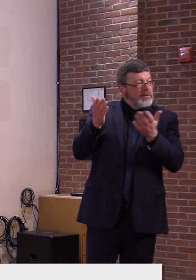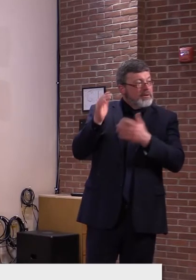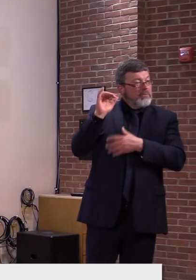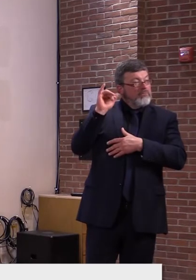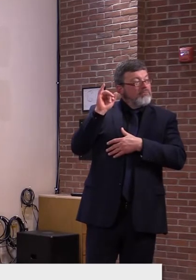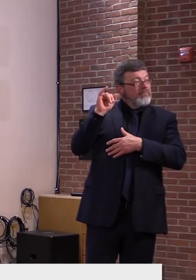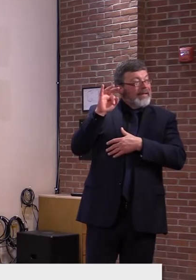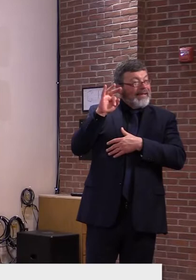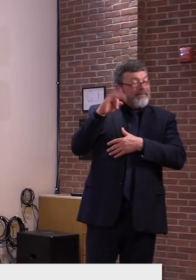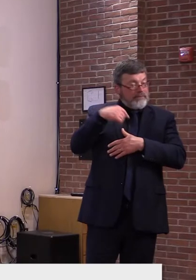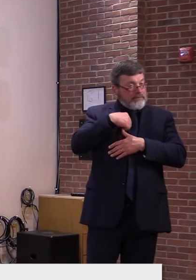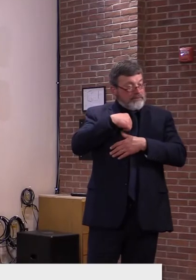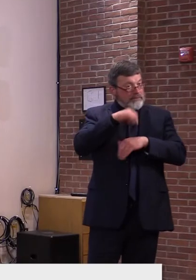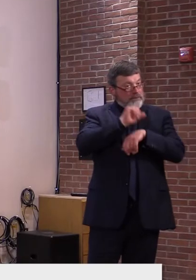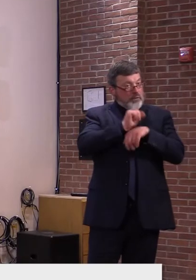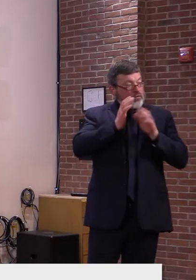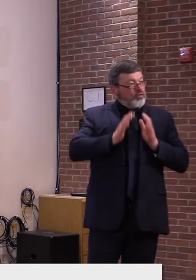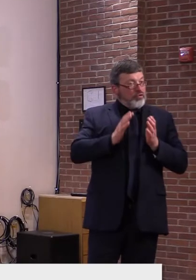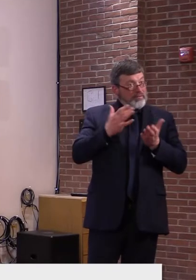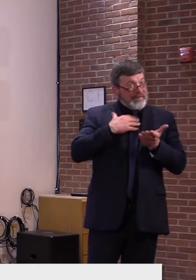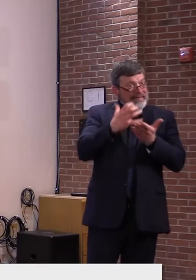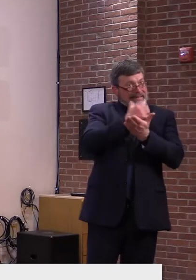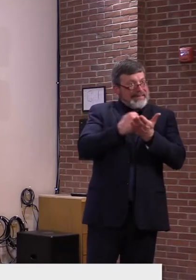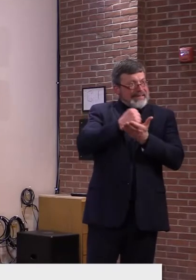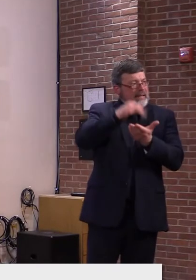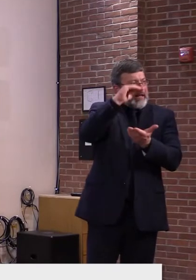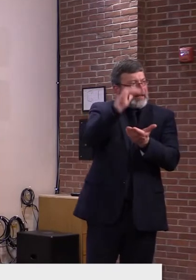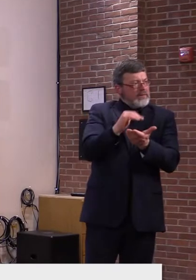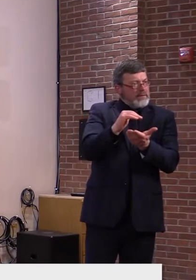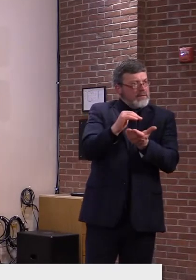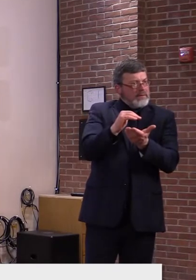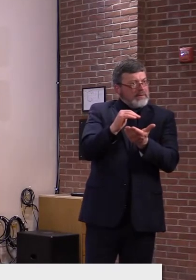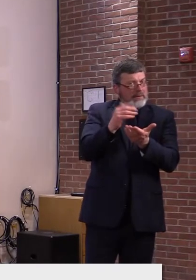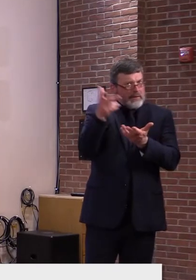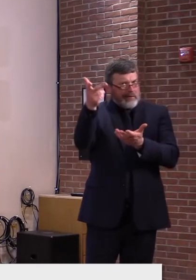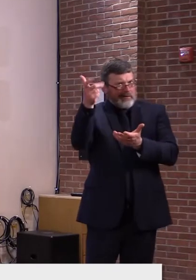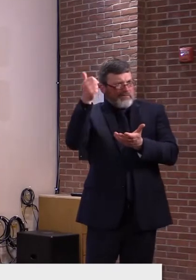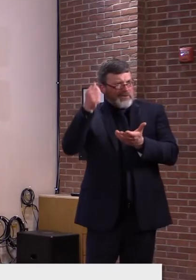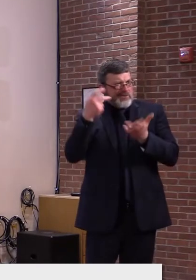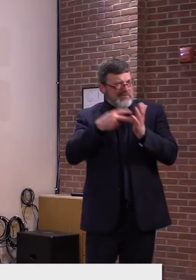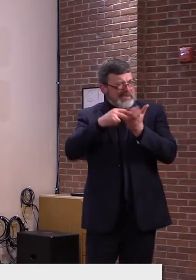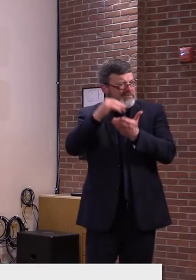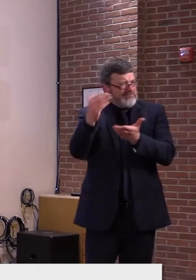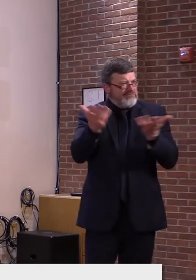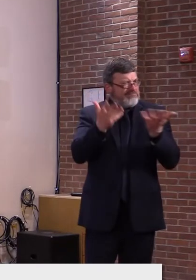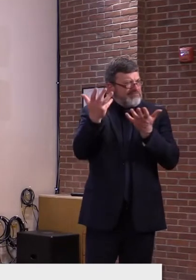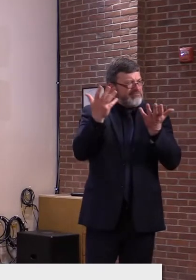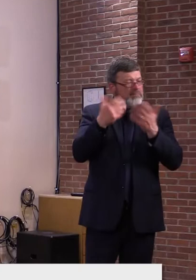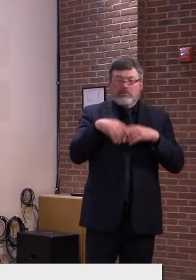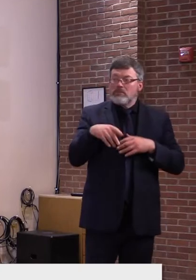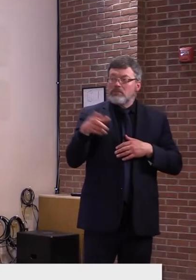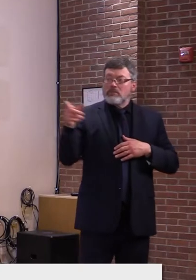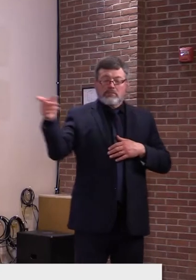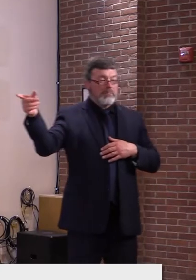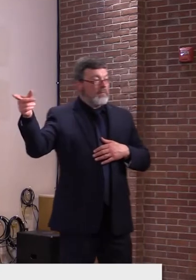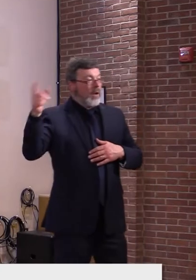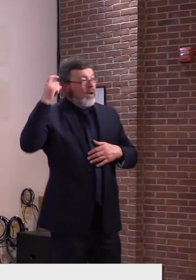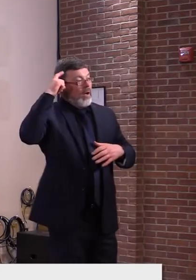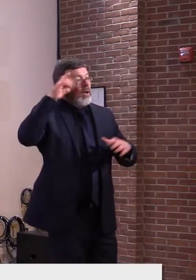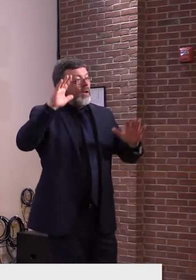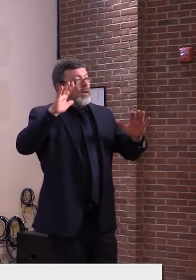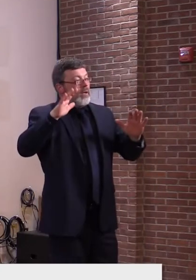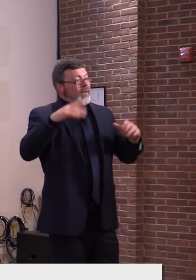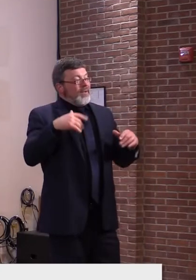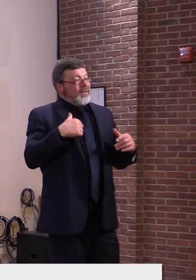would be otherwise, right? Well, again, it gives them, you know, we would know what